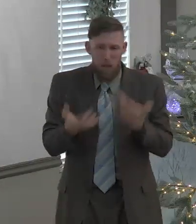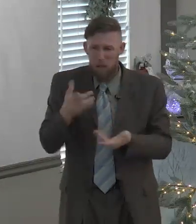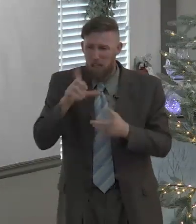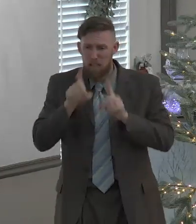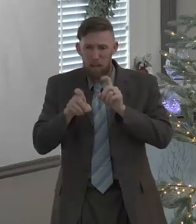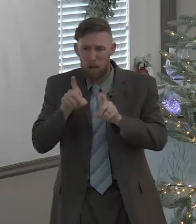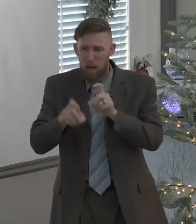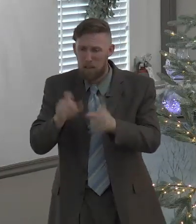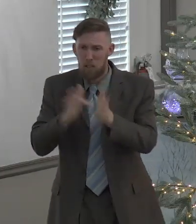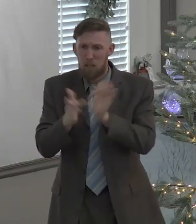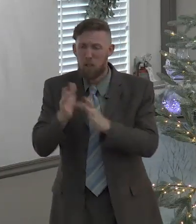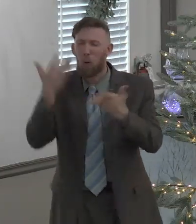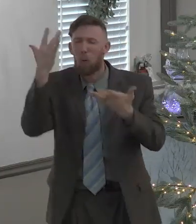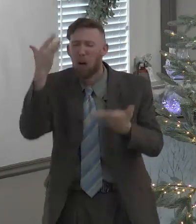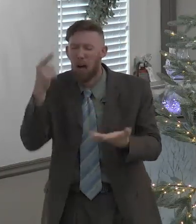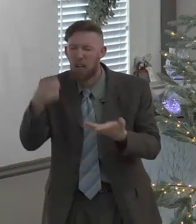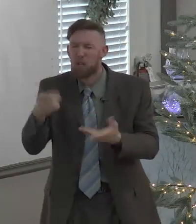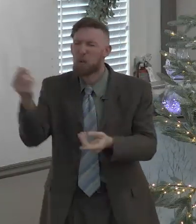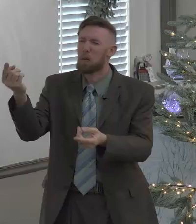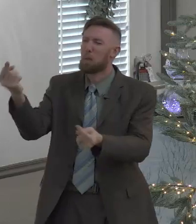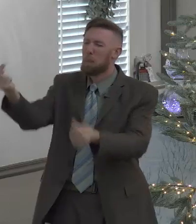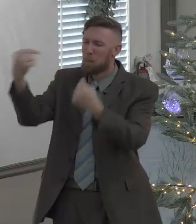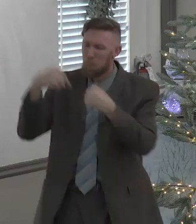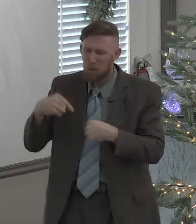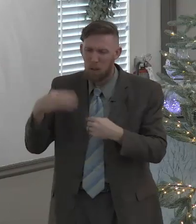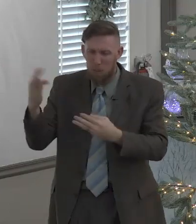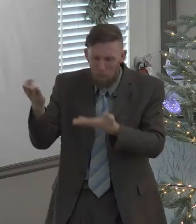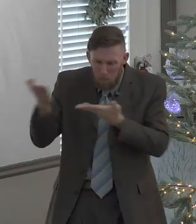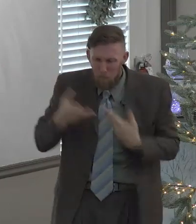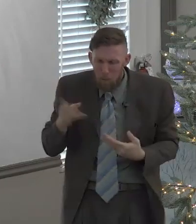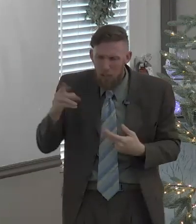talking to Jesus saying, why'd you bring me back to this mess?